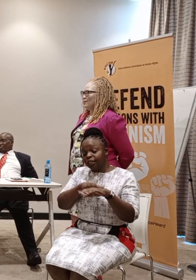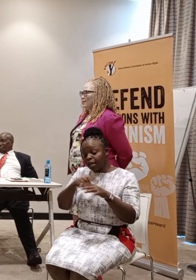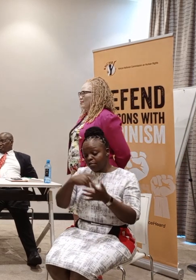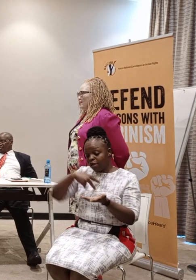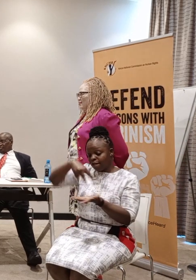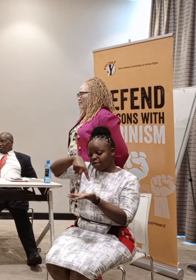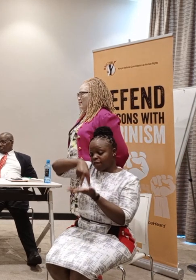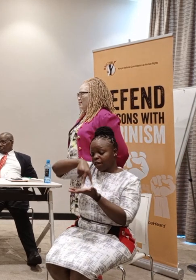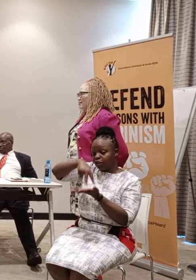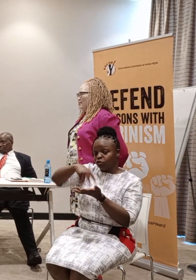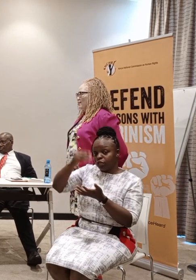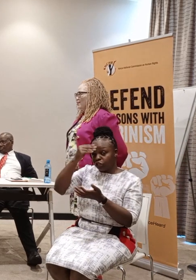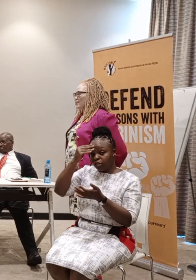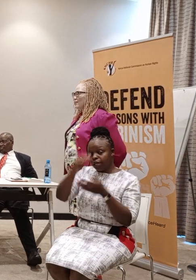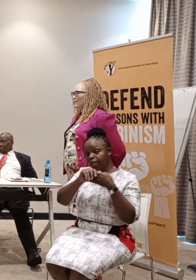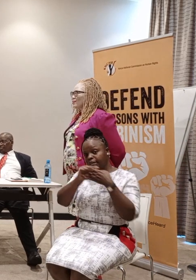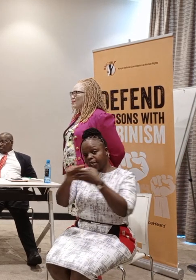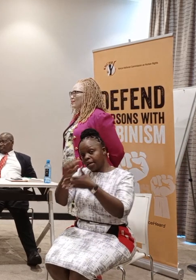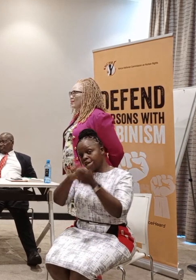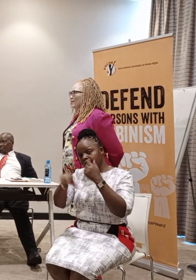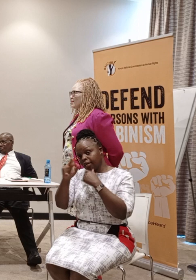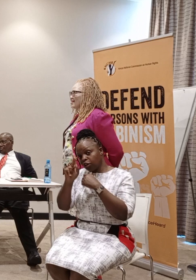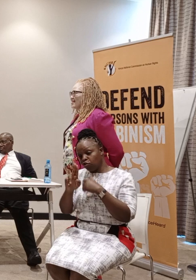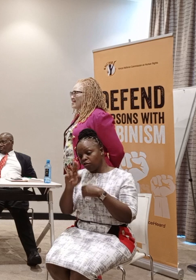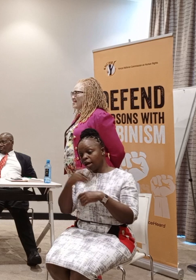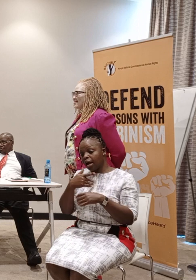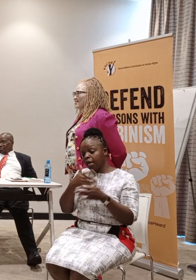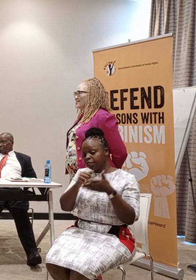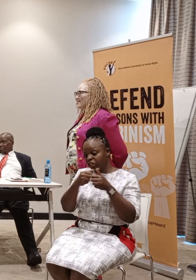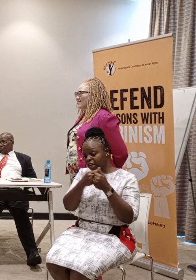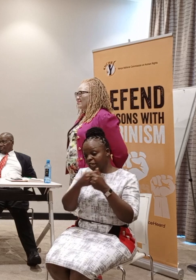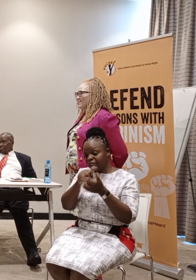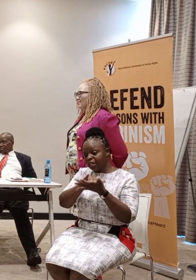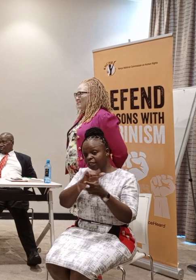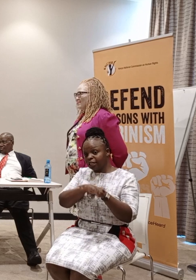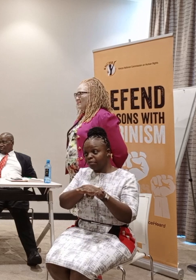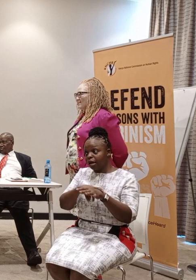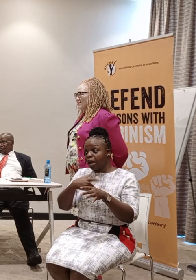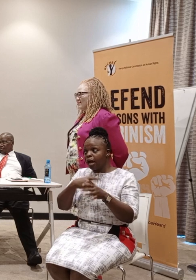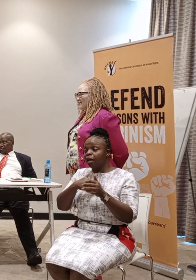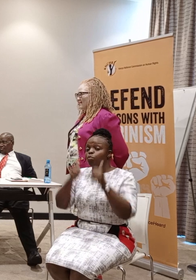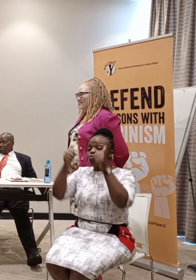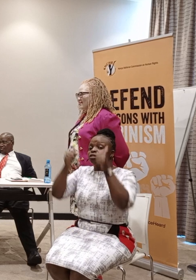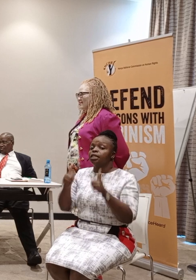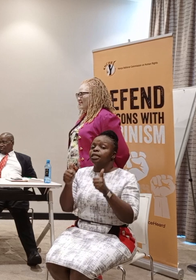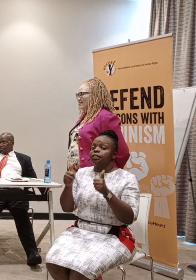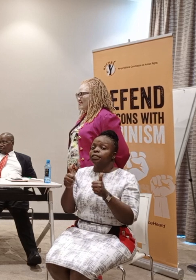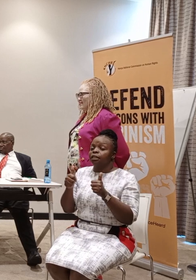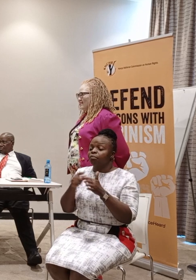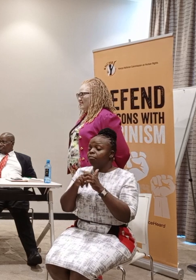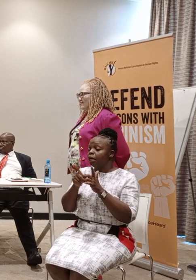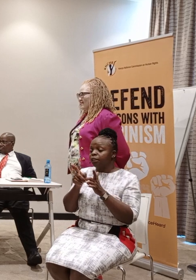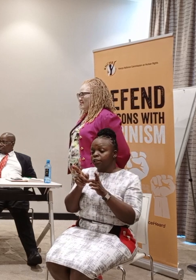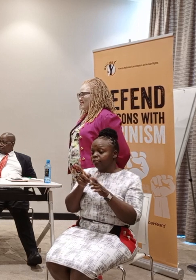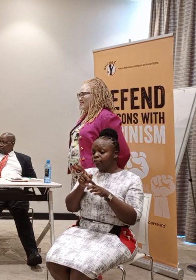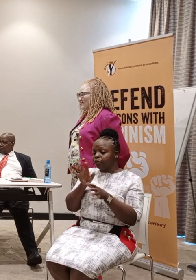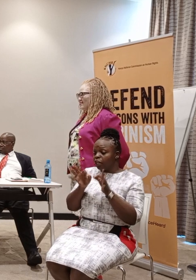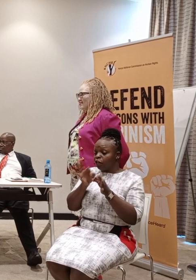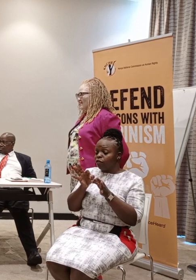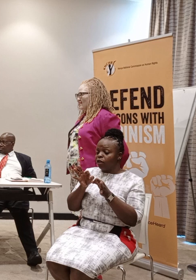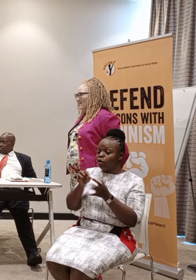be a student leader in KU, I had a challenge that time because I had posters. But then when ukiweka your poster